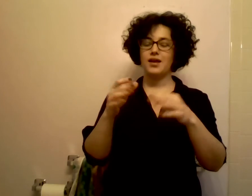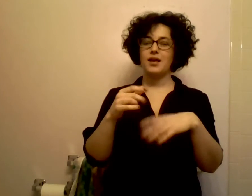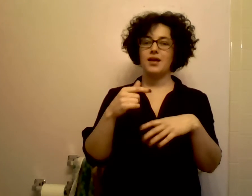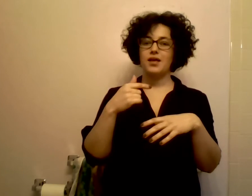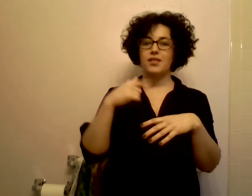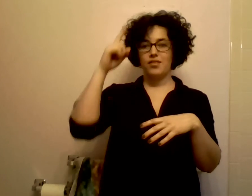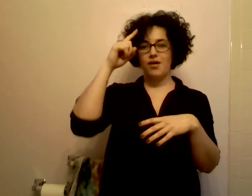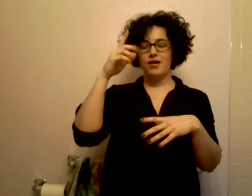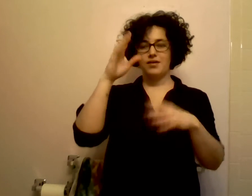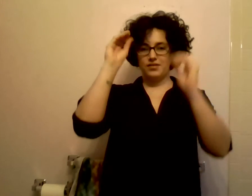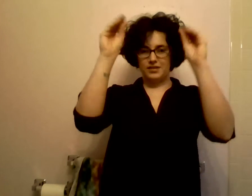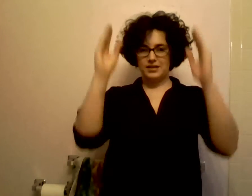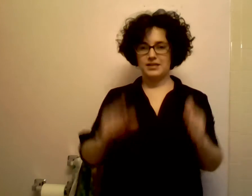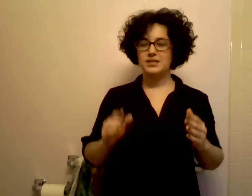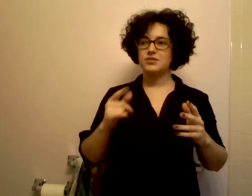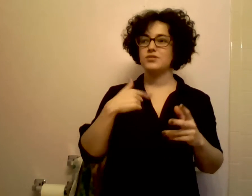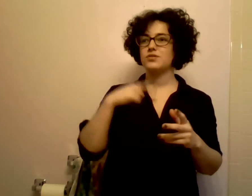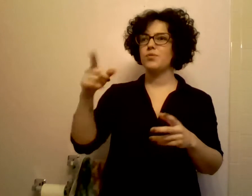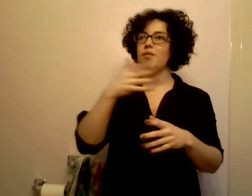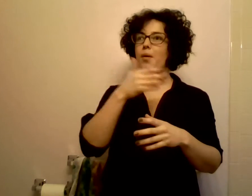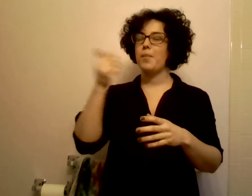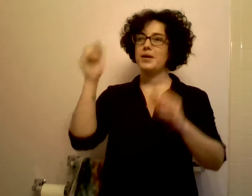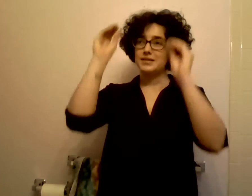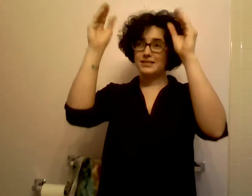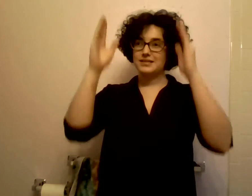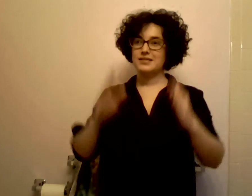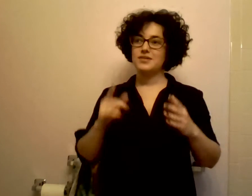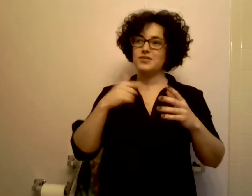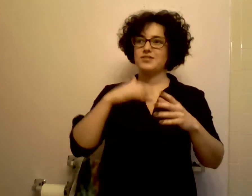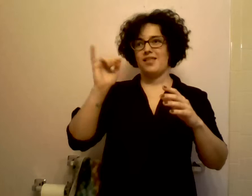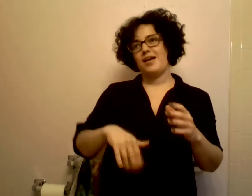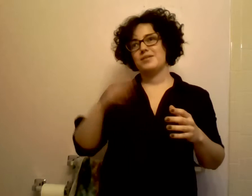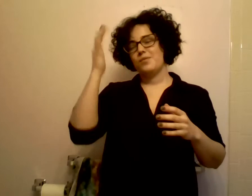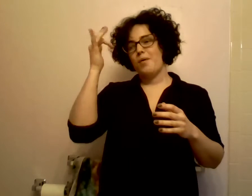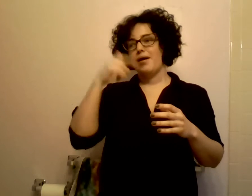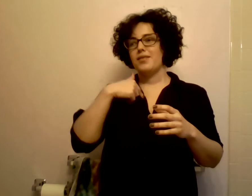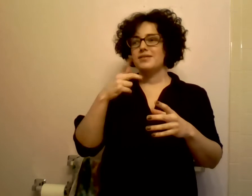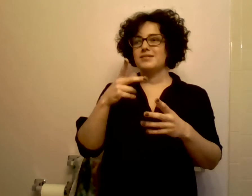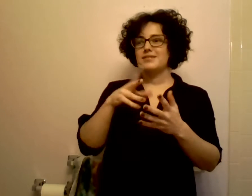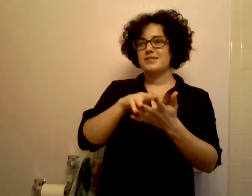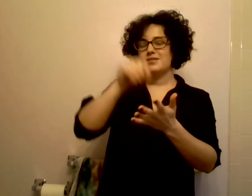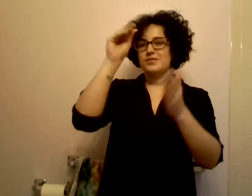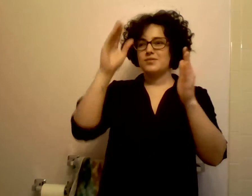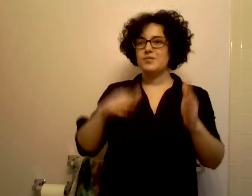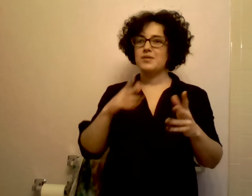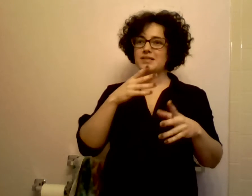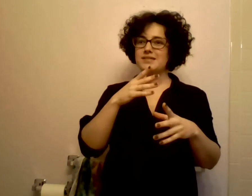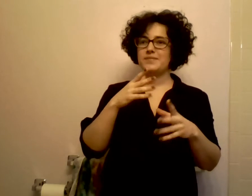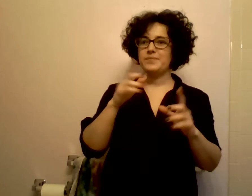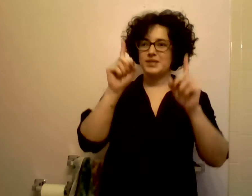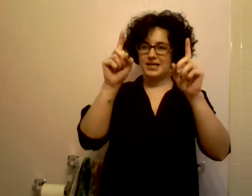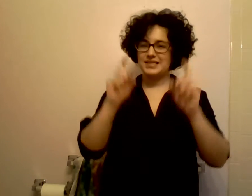the researchers informed them, actually, we put all the teachers' names in a hat, and yours were the 3 that were